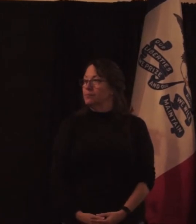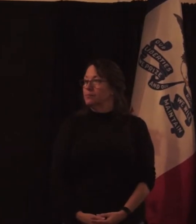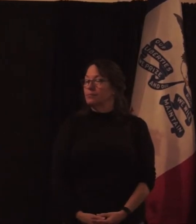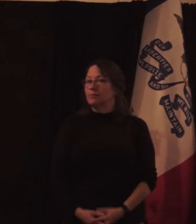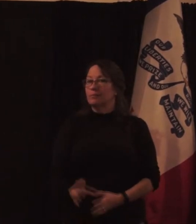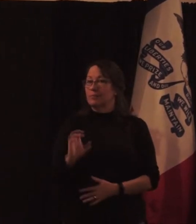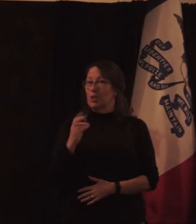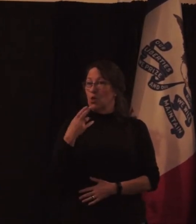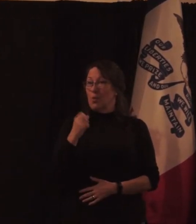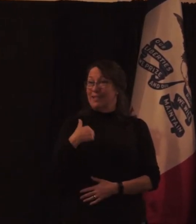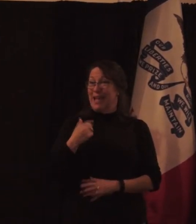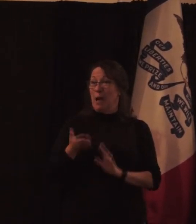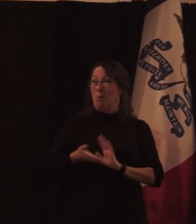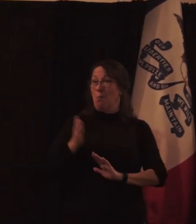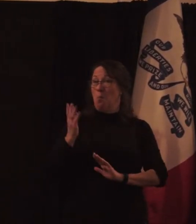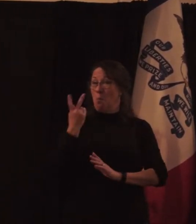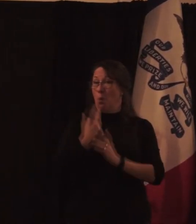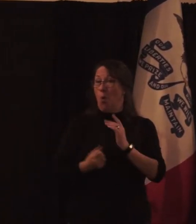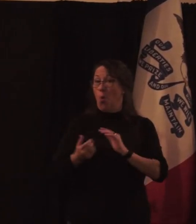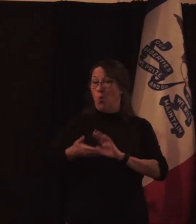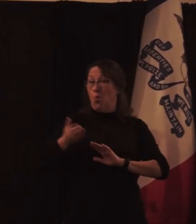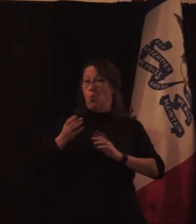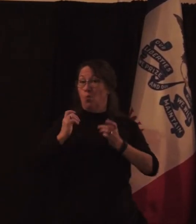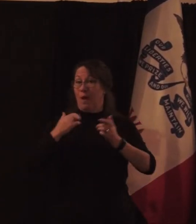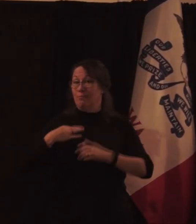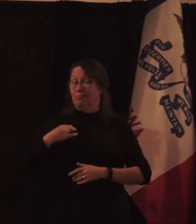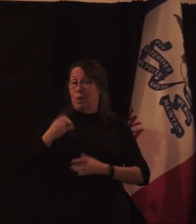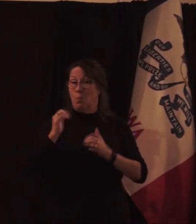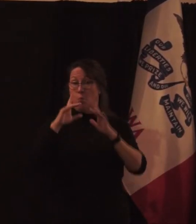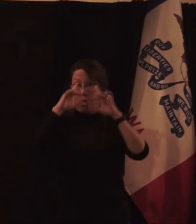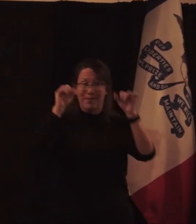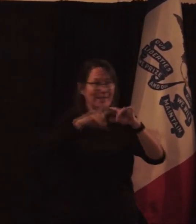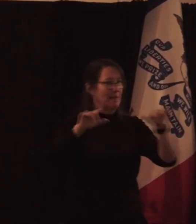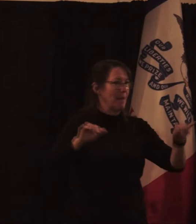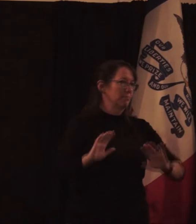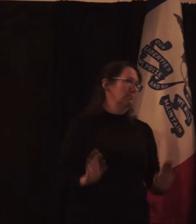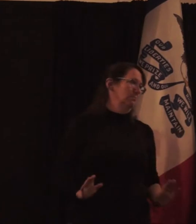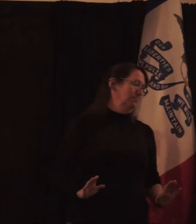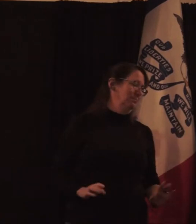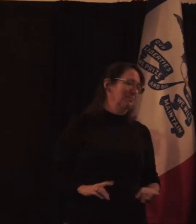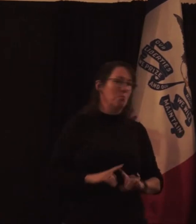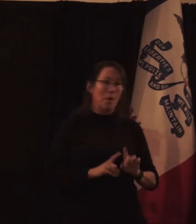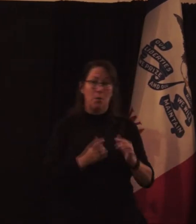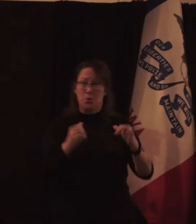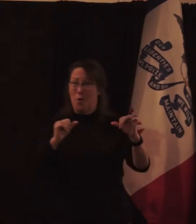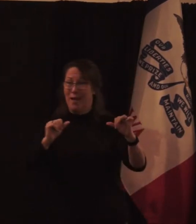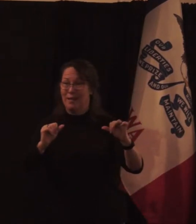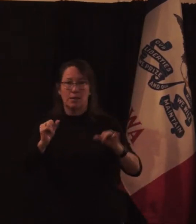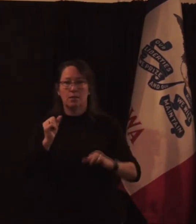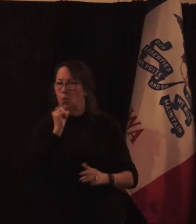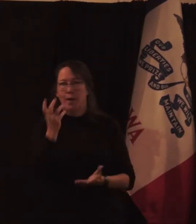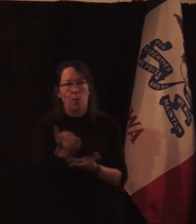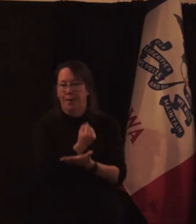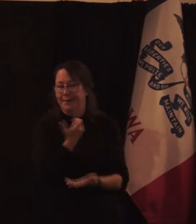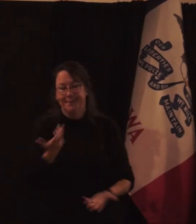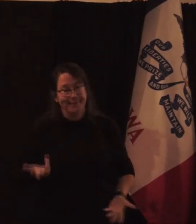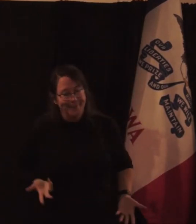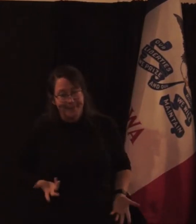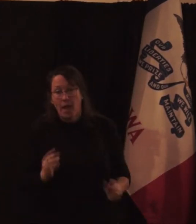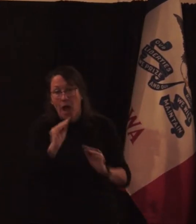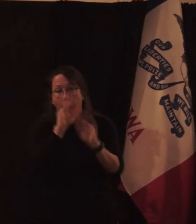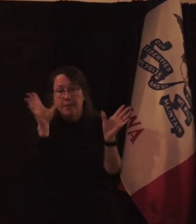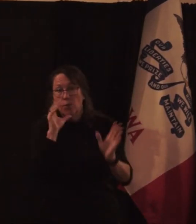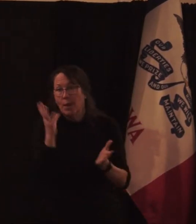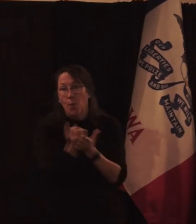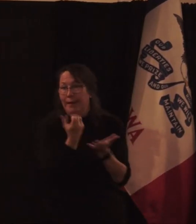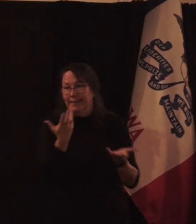You know, Chris and I both ran for president. Not at the same time. But neither one of us made it, obviously.